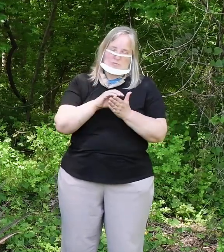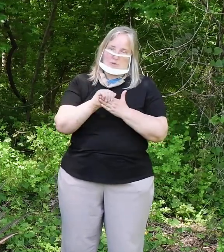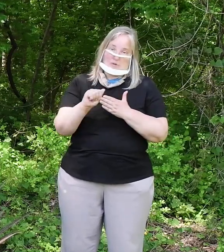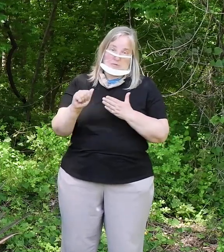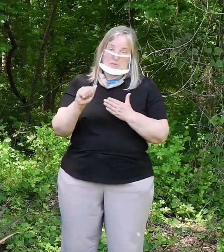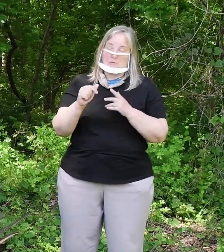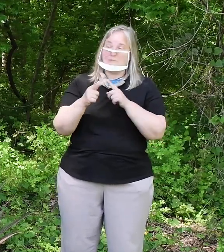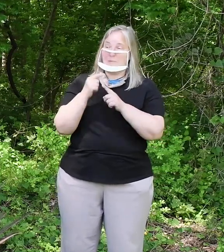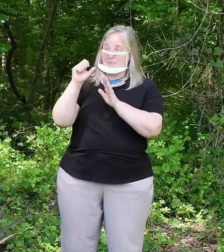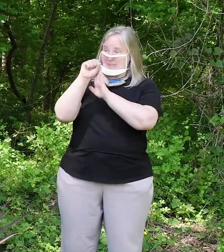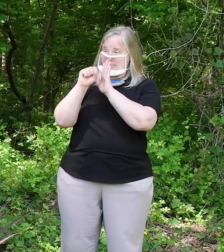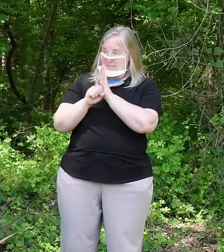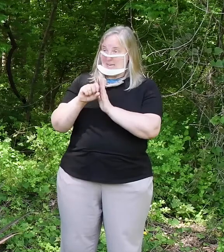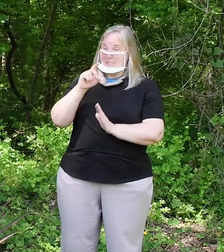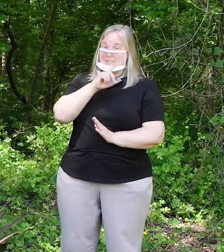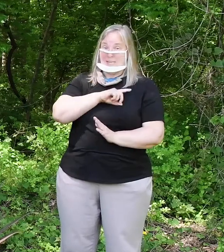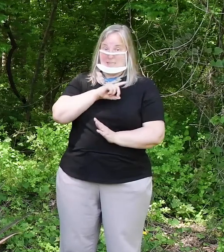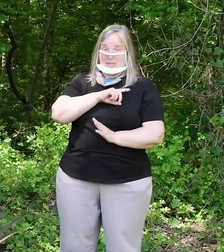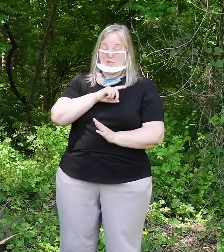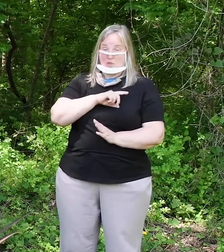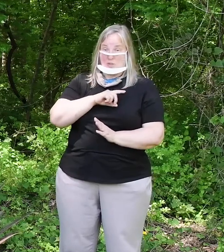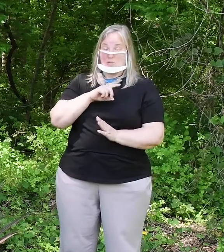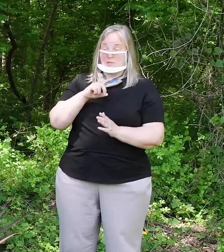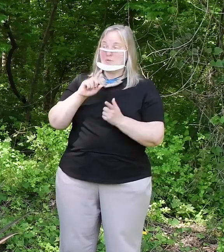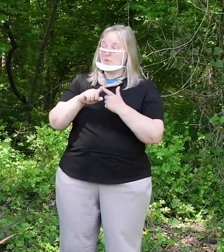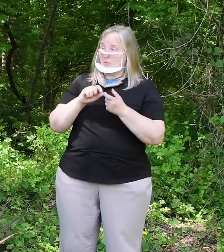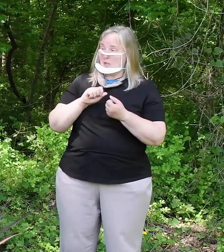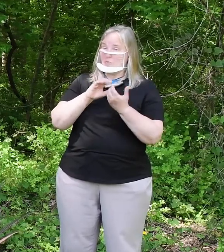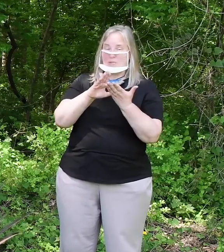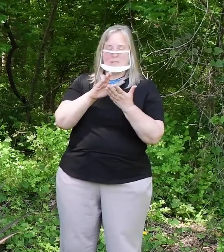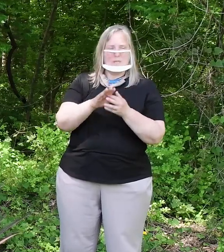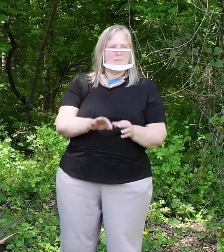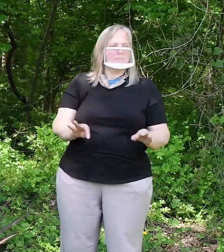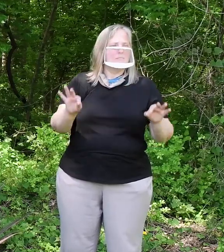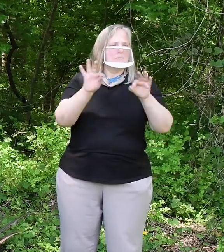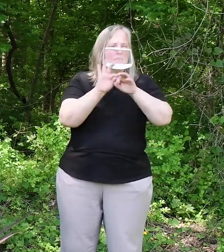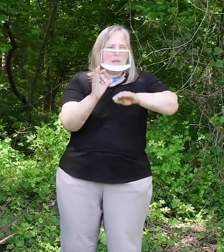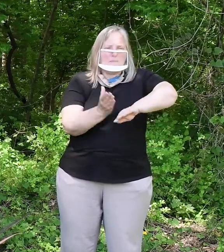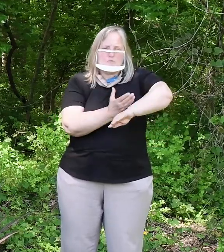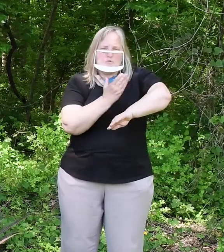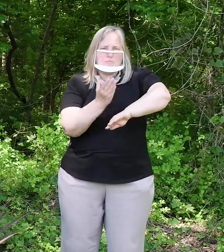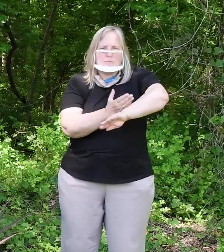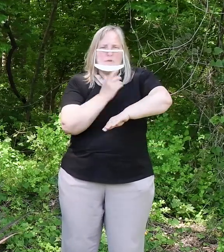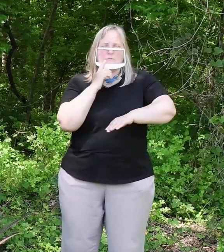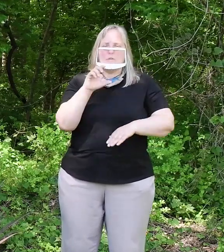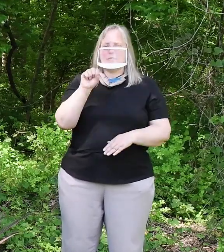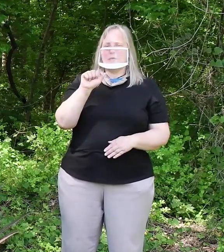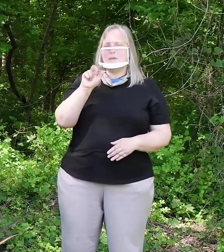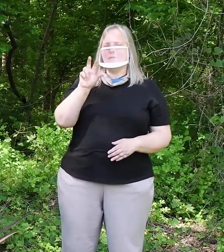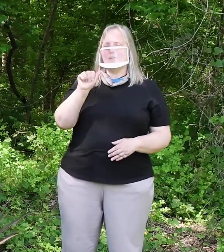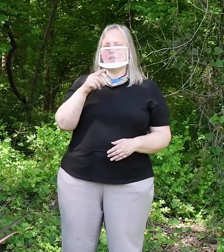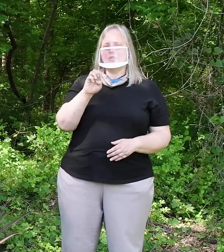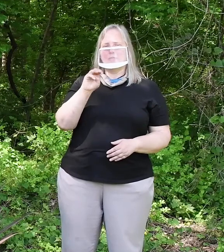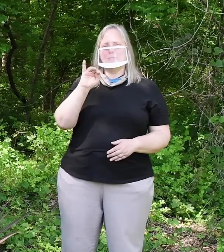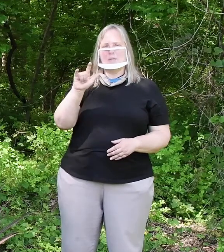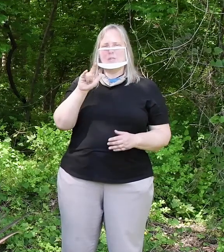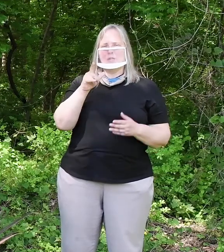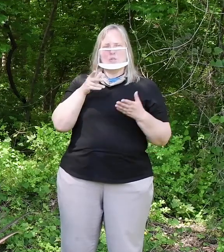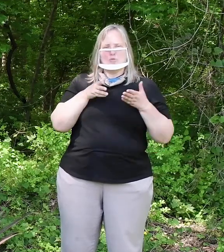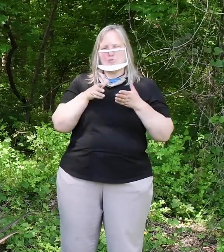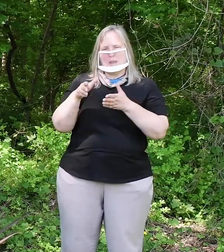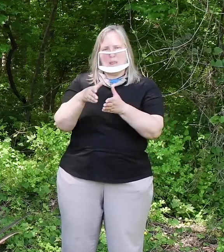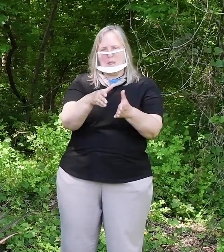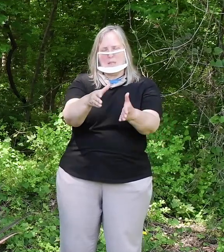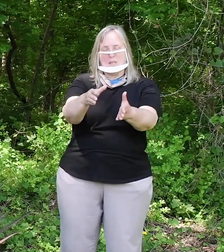$250,000 from the state delegation to address critical improvements to the Savage Mill Trail. We